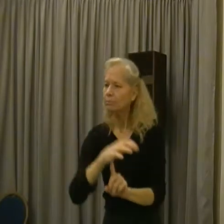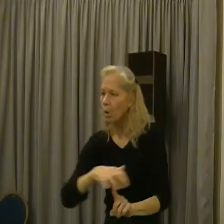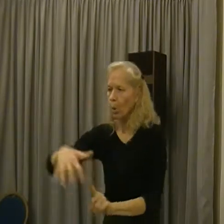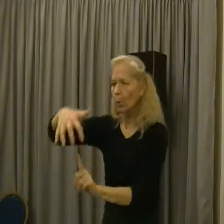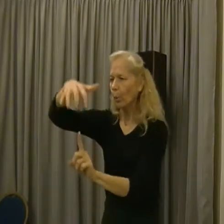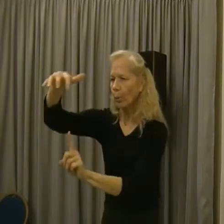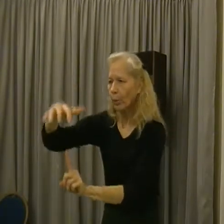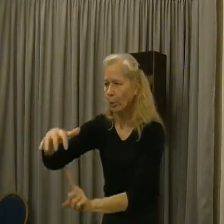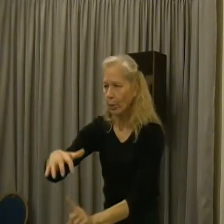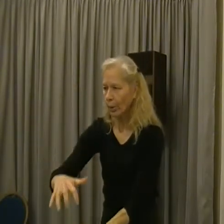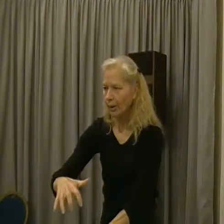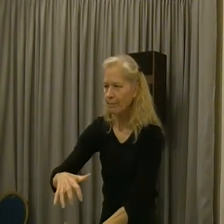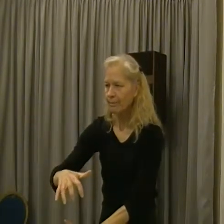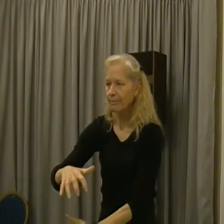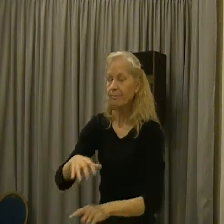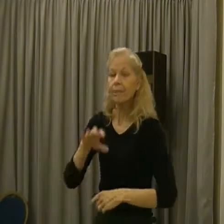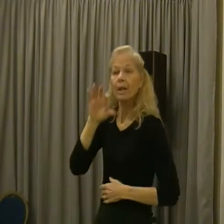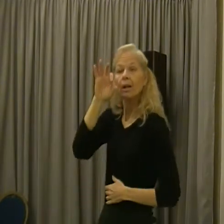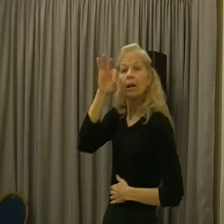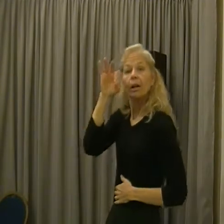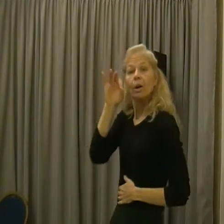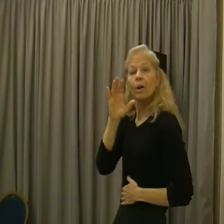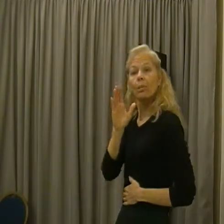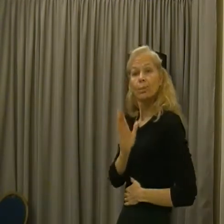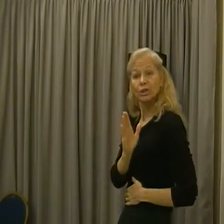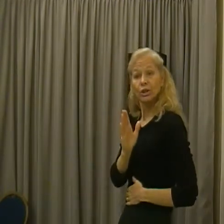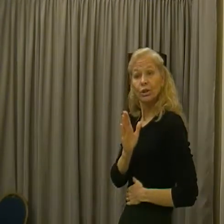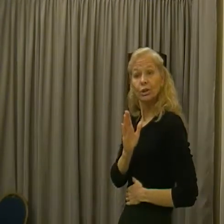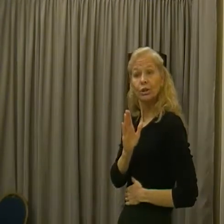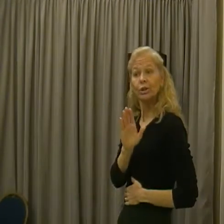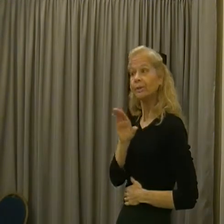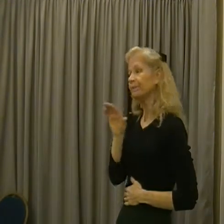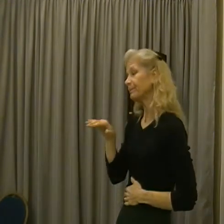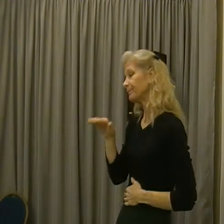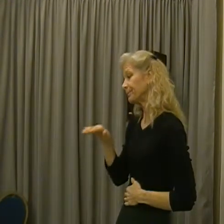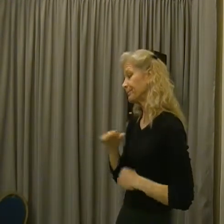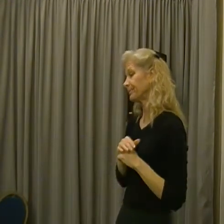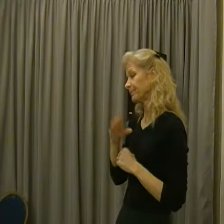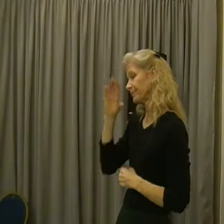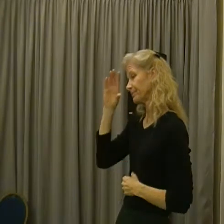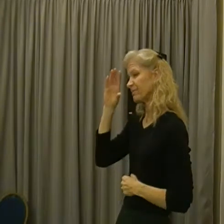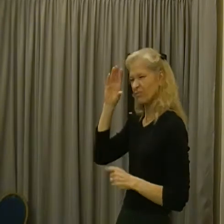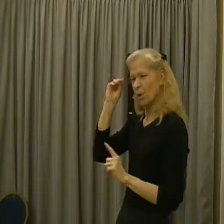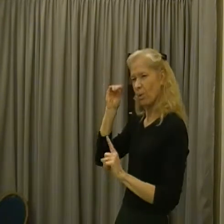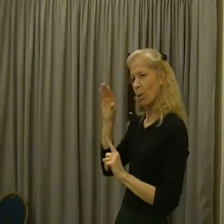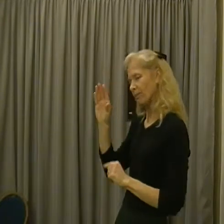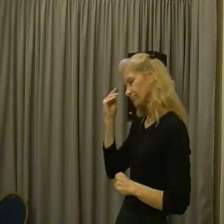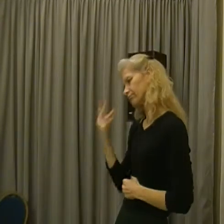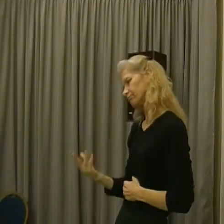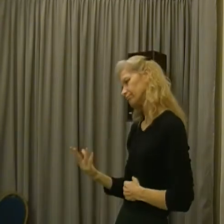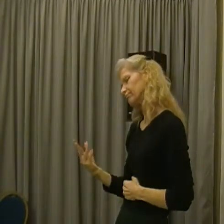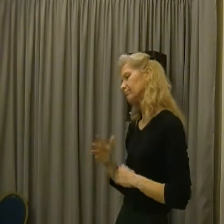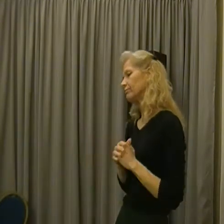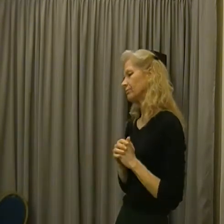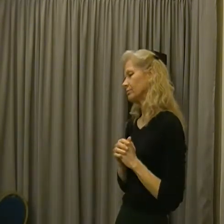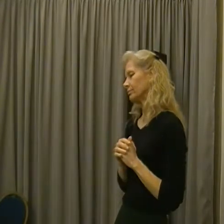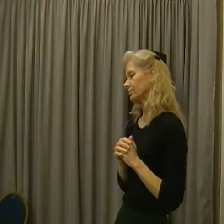boy, and he said, "I've lived a long, happy life, and I know I'm going to